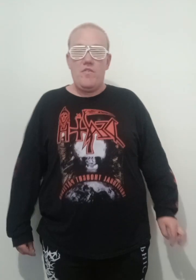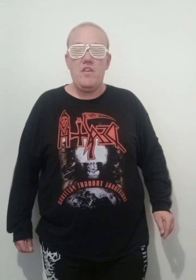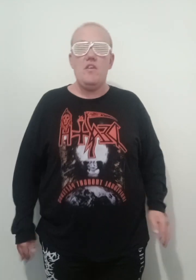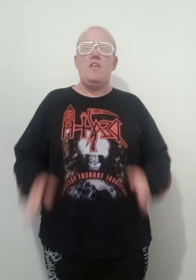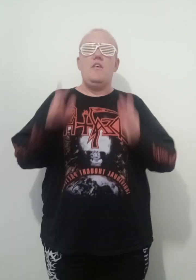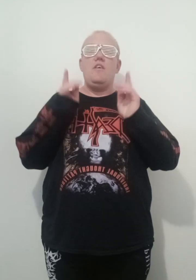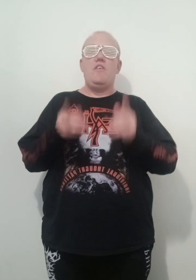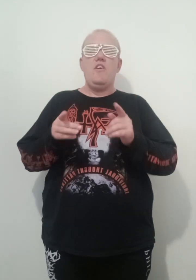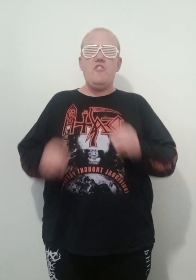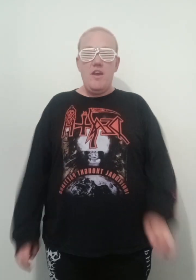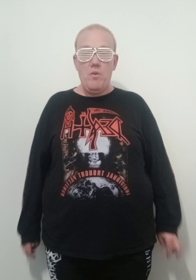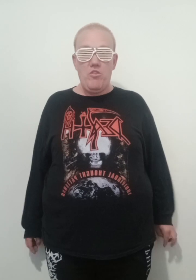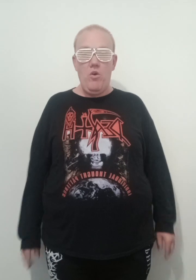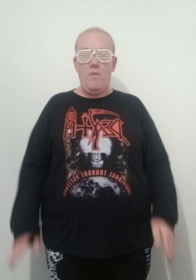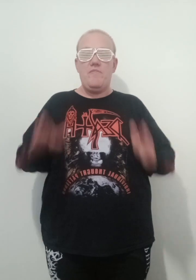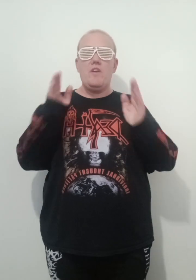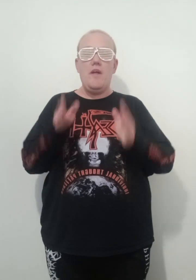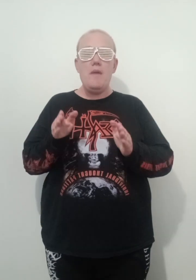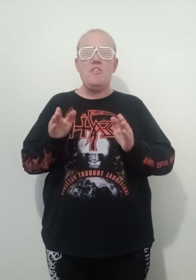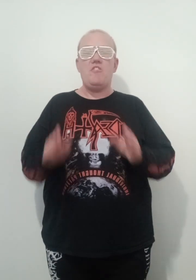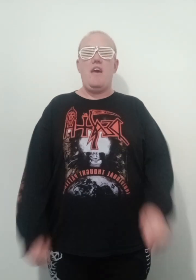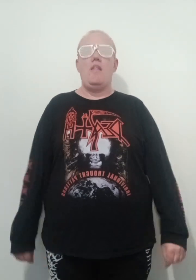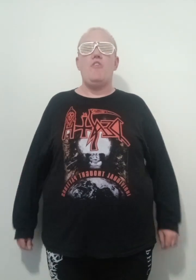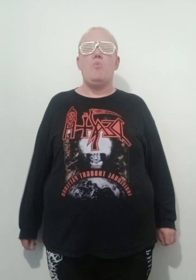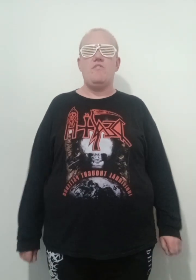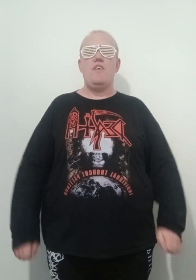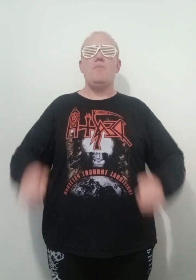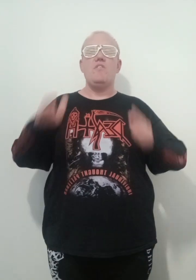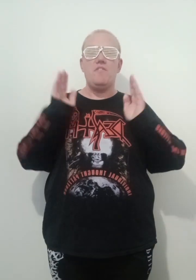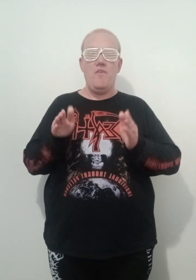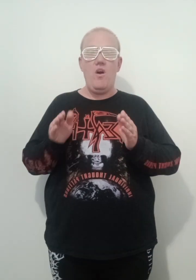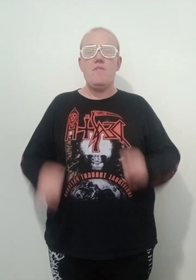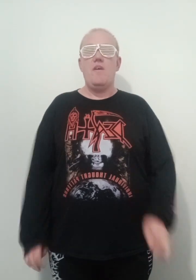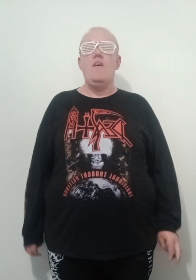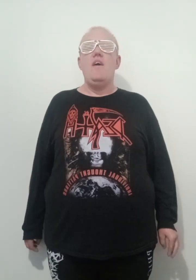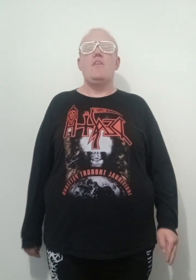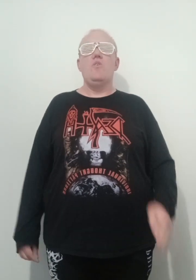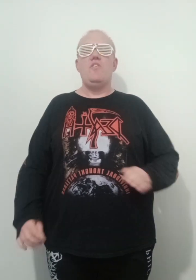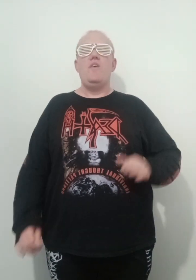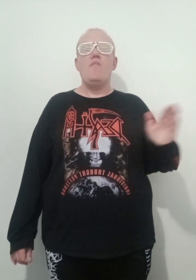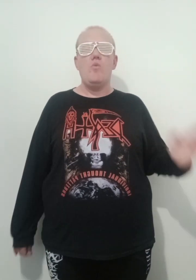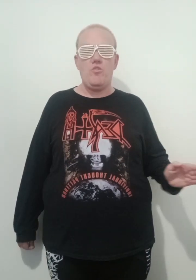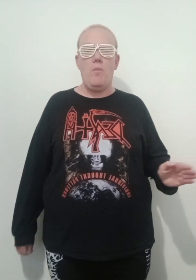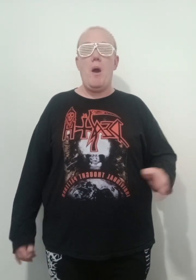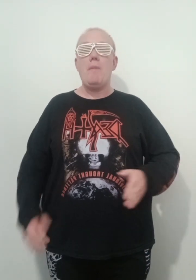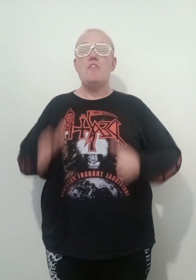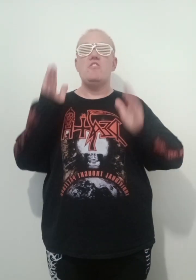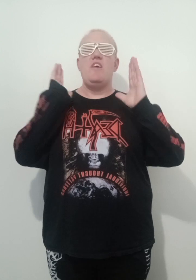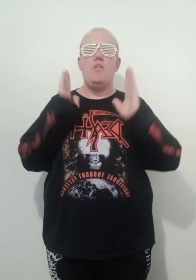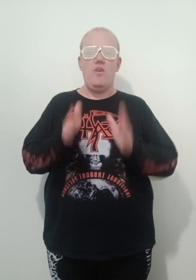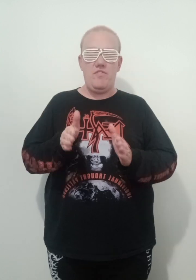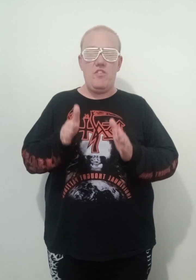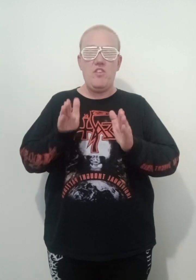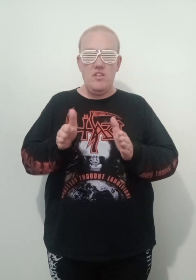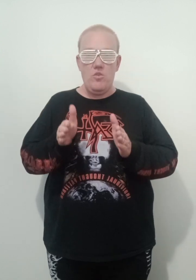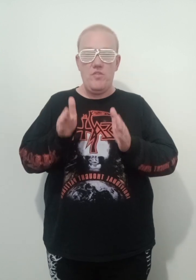the SCG, we saw Glebe just outlast West 10 points to 5. At North Sydney Oval, we saw Balmain just outlast North Sydney